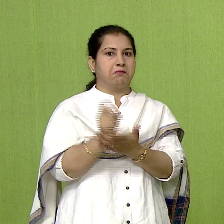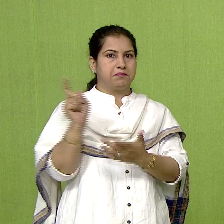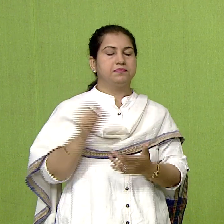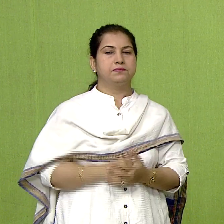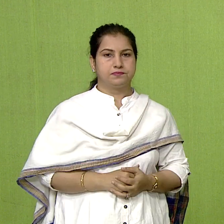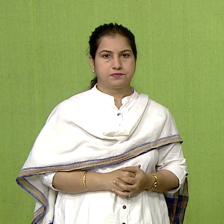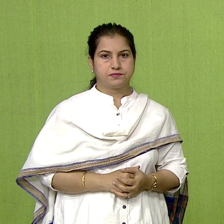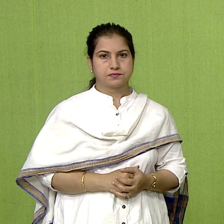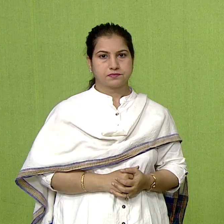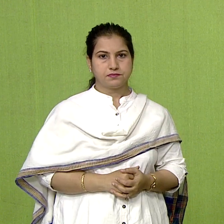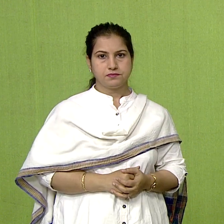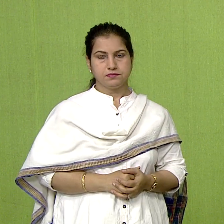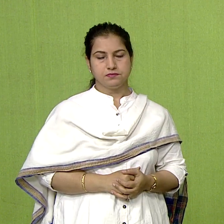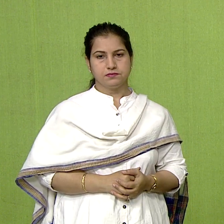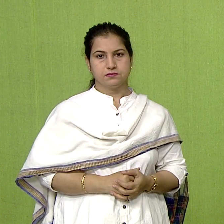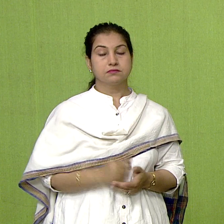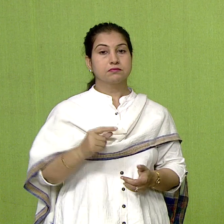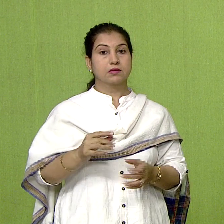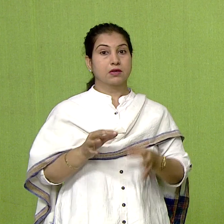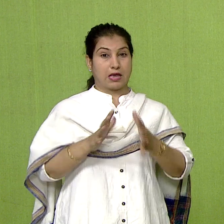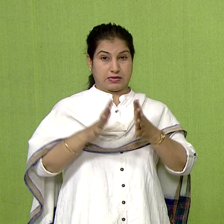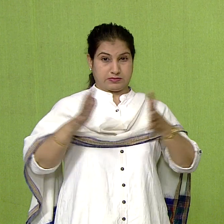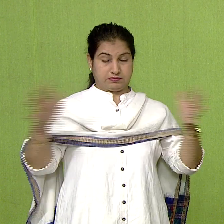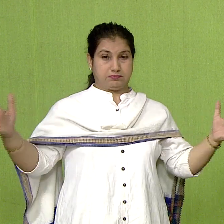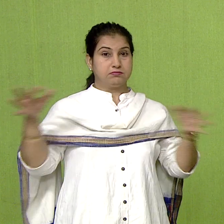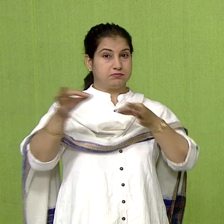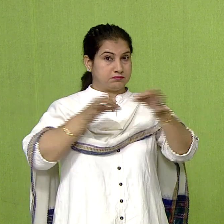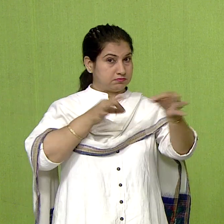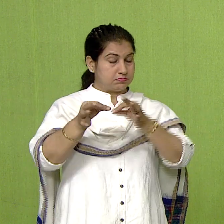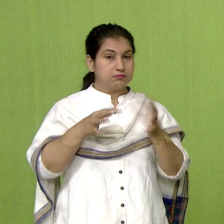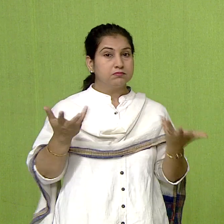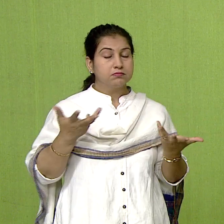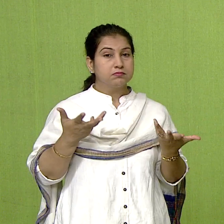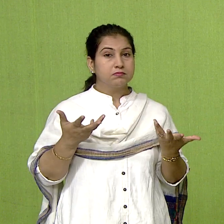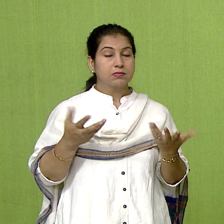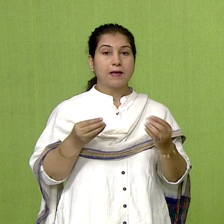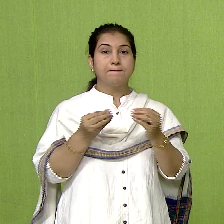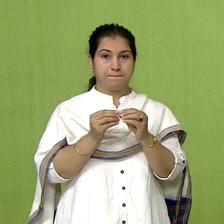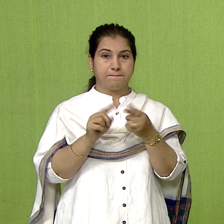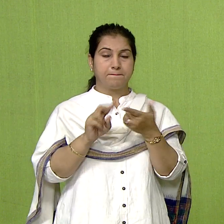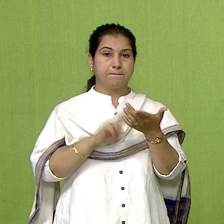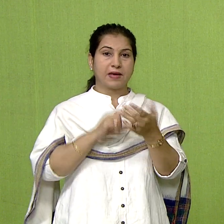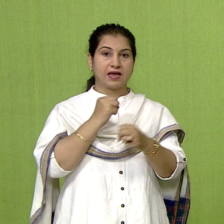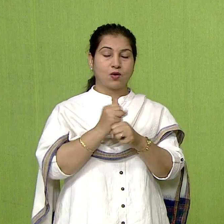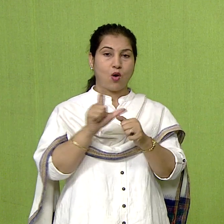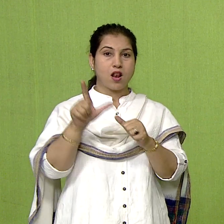The biggest example of this policy was the Partition of Bengal that took place